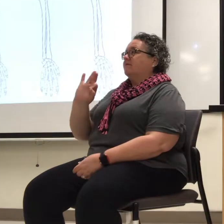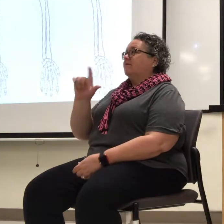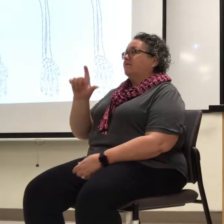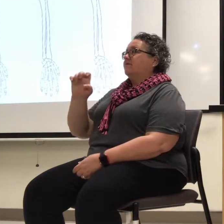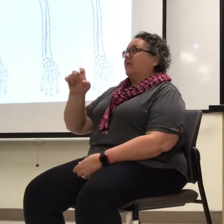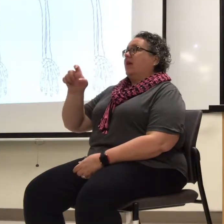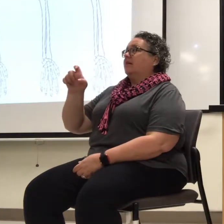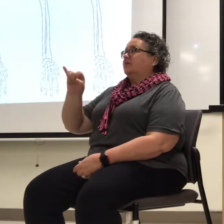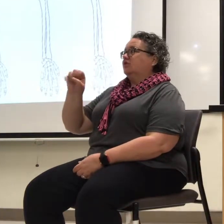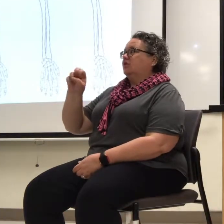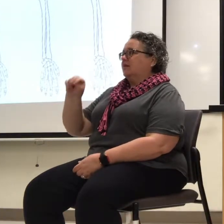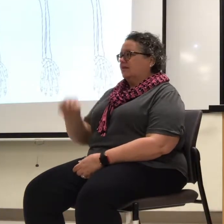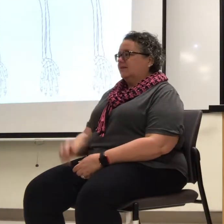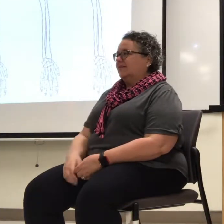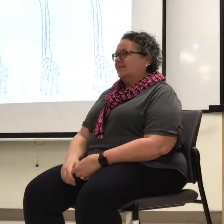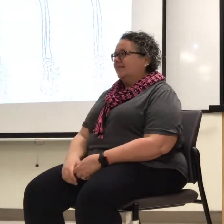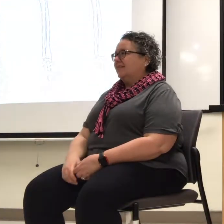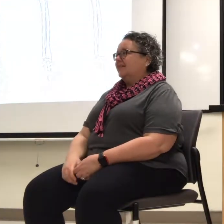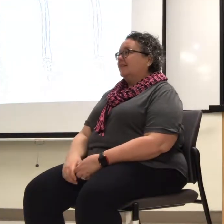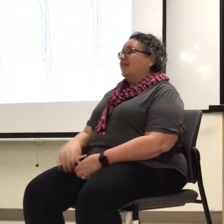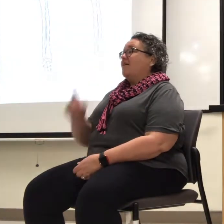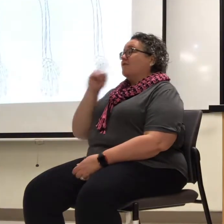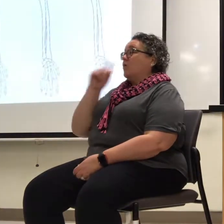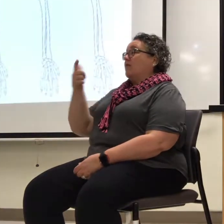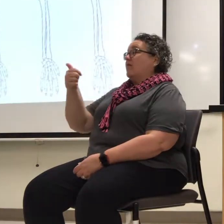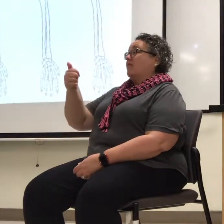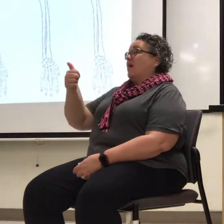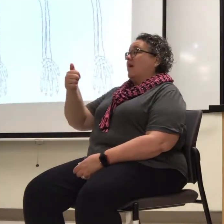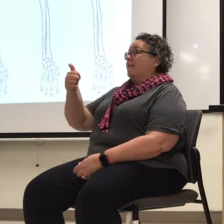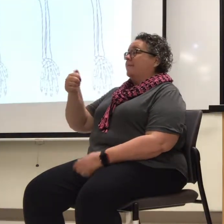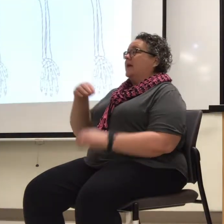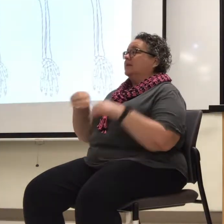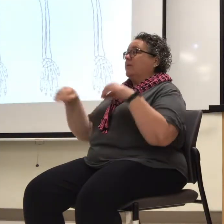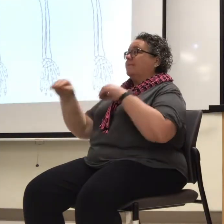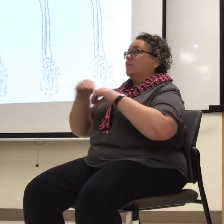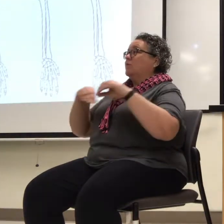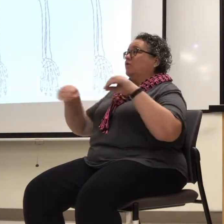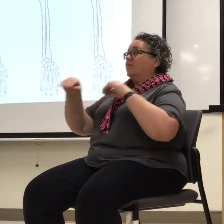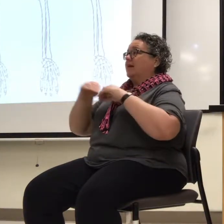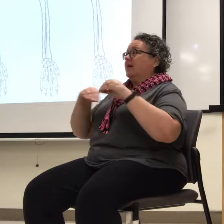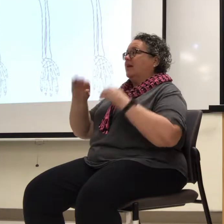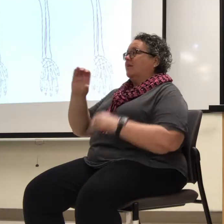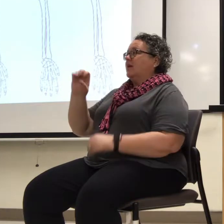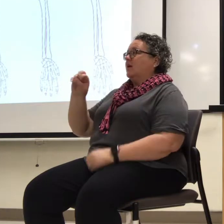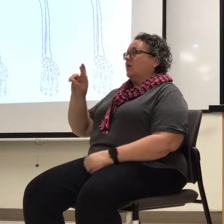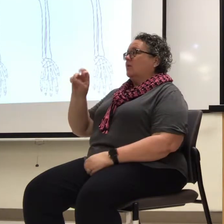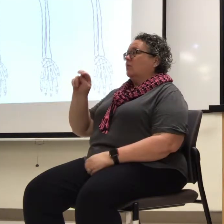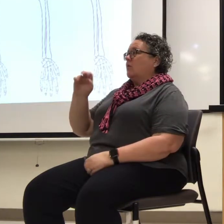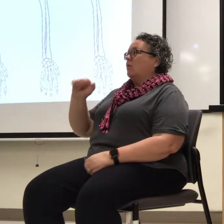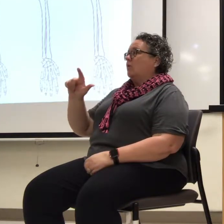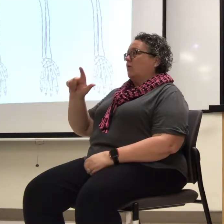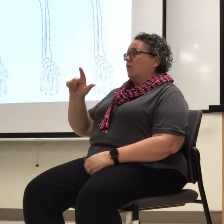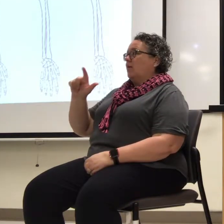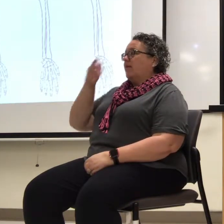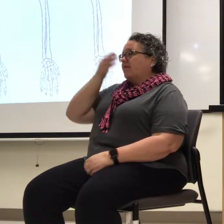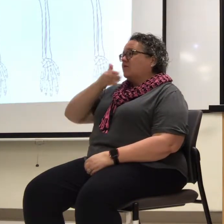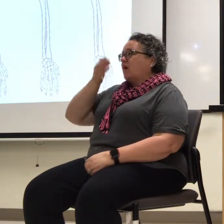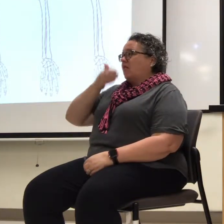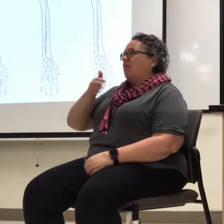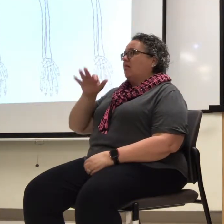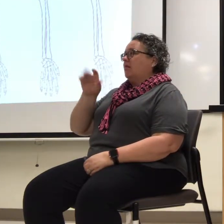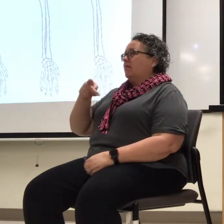XIOA, okay. So flexion extension for the thumb, it's movement in the coronal plane. in the frontal plane.